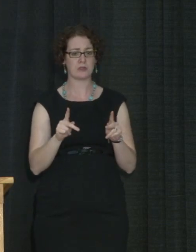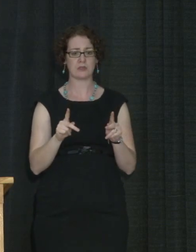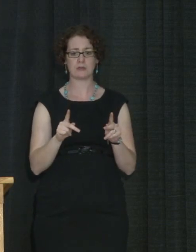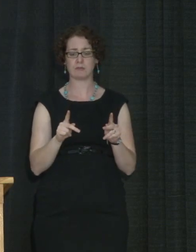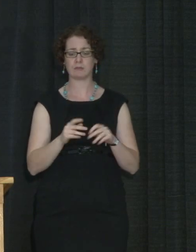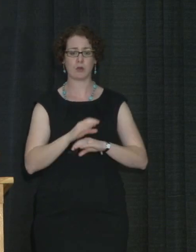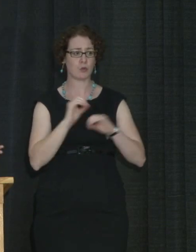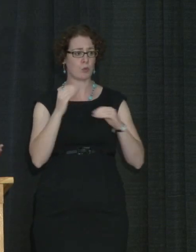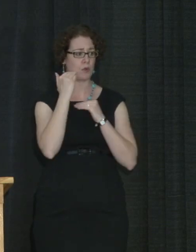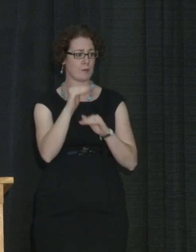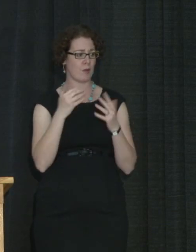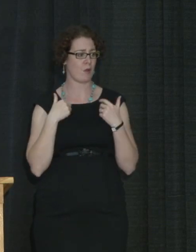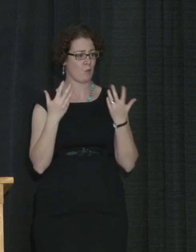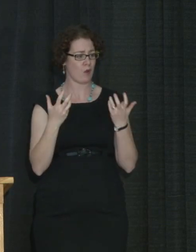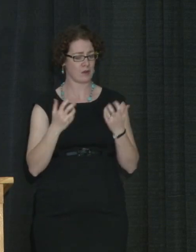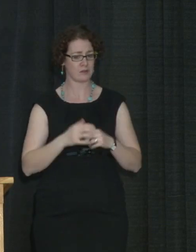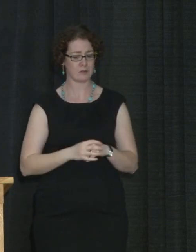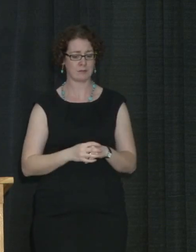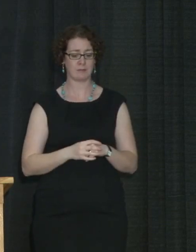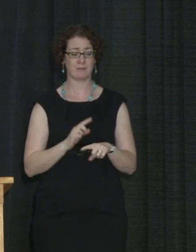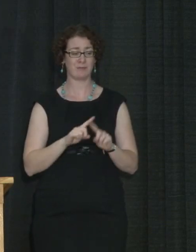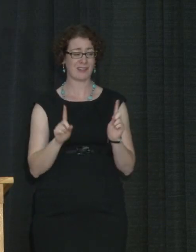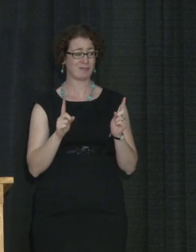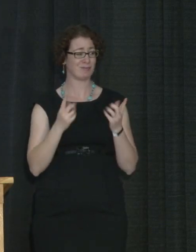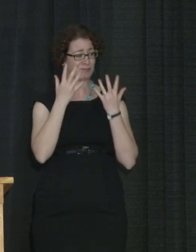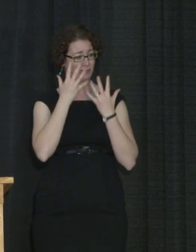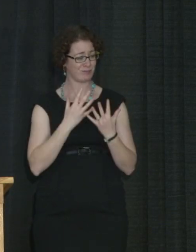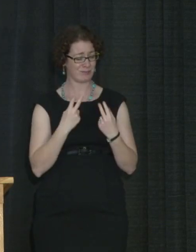opportunities. But there I was.